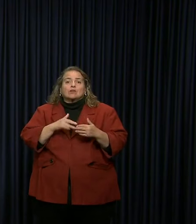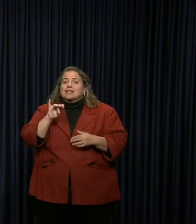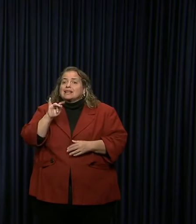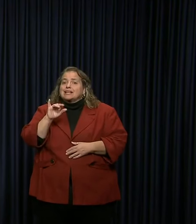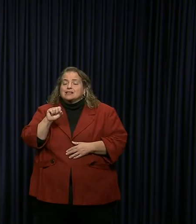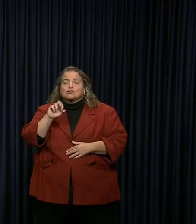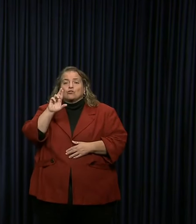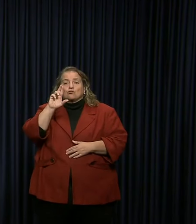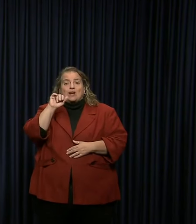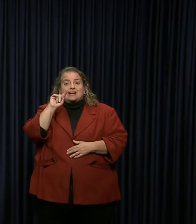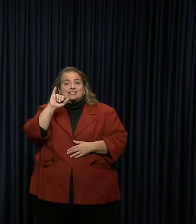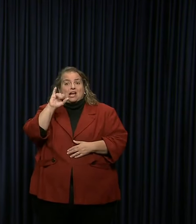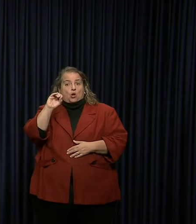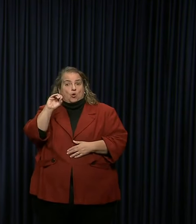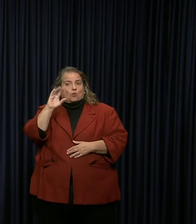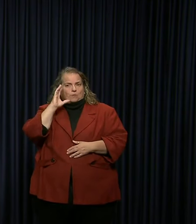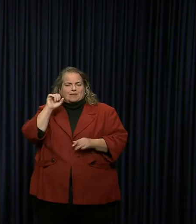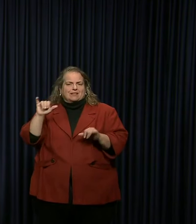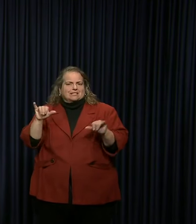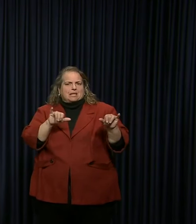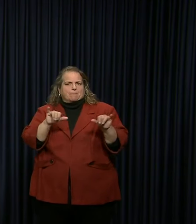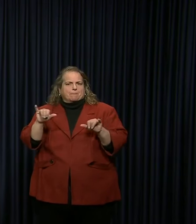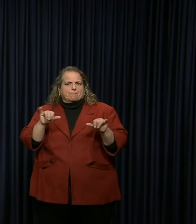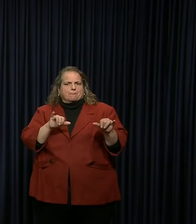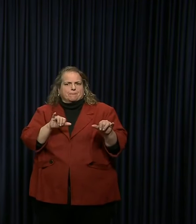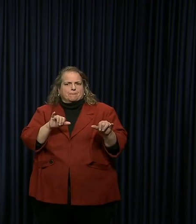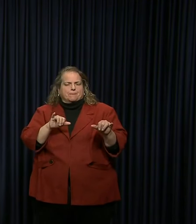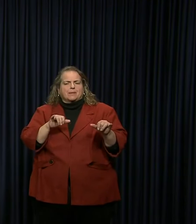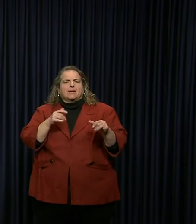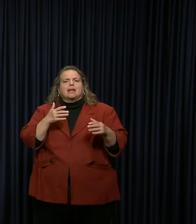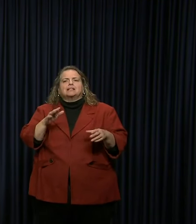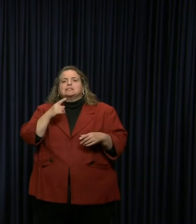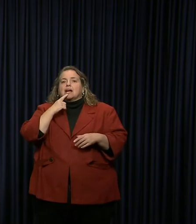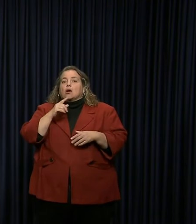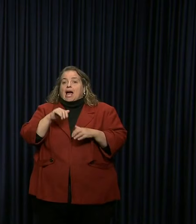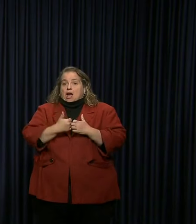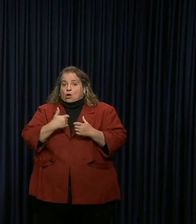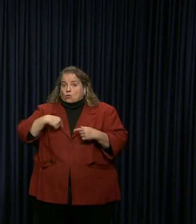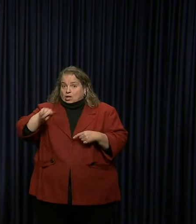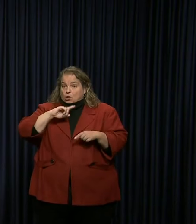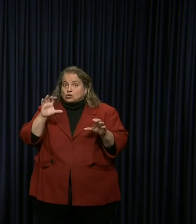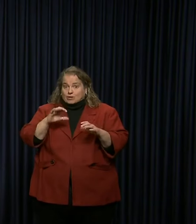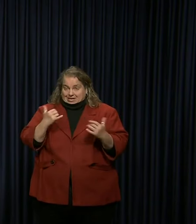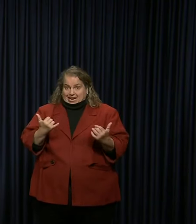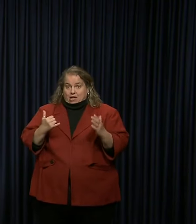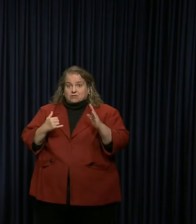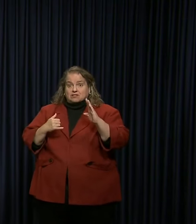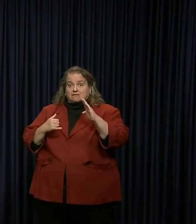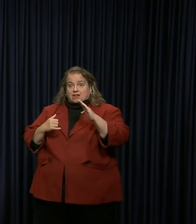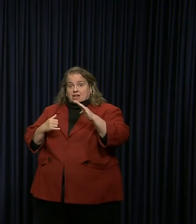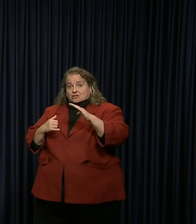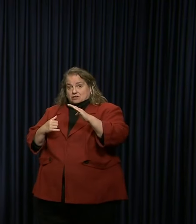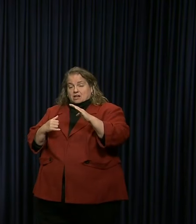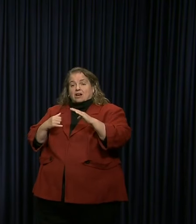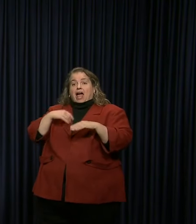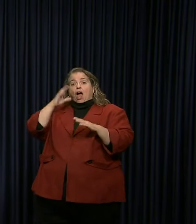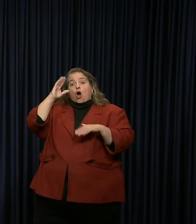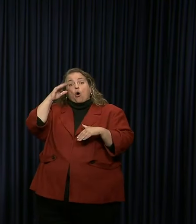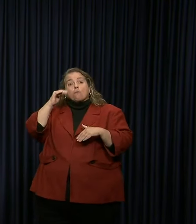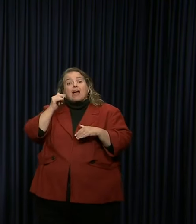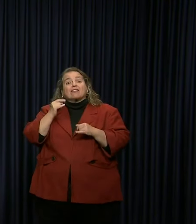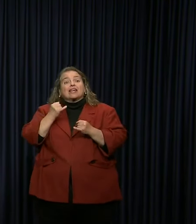about the same. So let's say what we're doing and how we flatten the curve, which I believe is hopefully at the end will be some of the best in